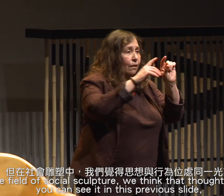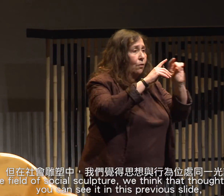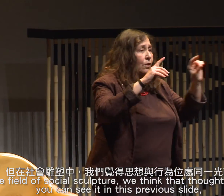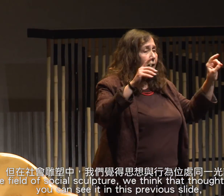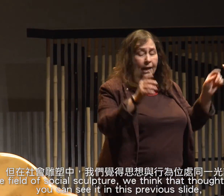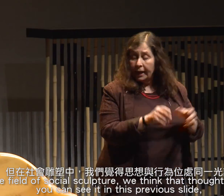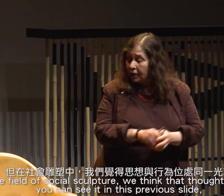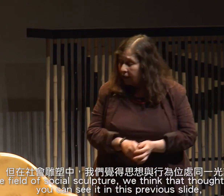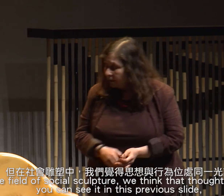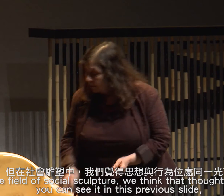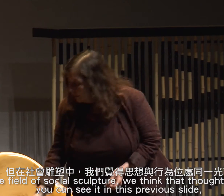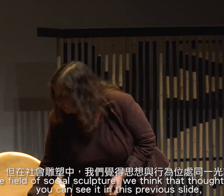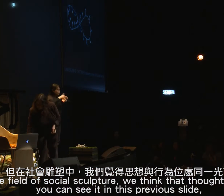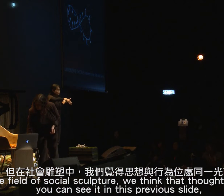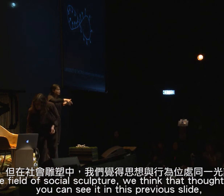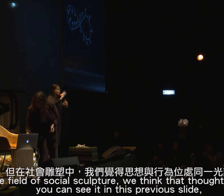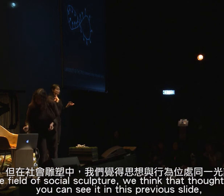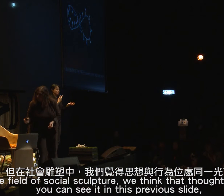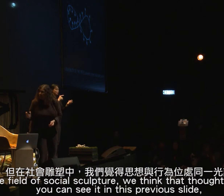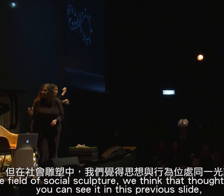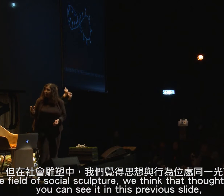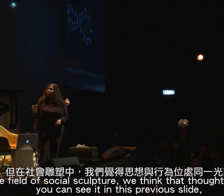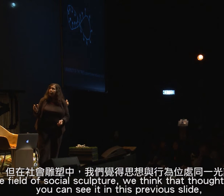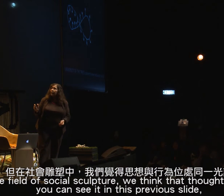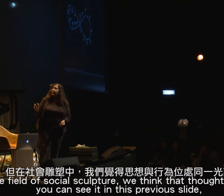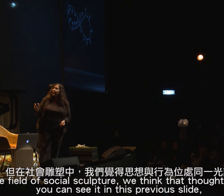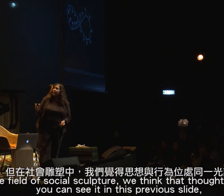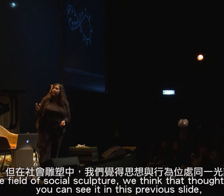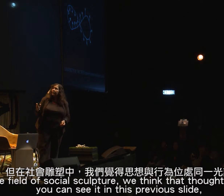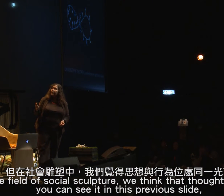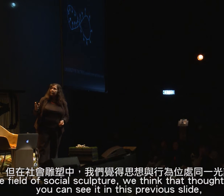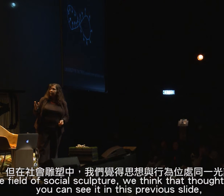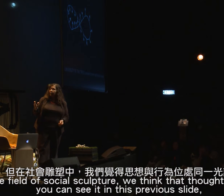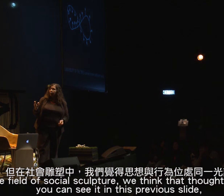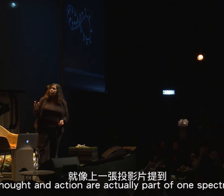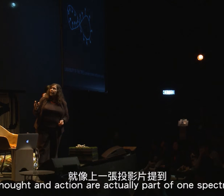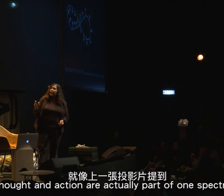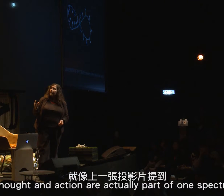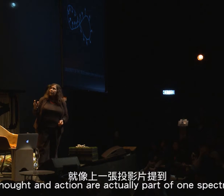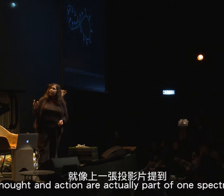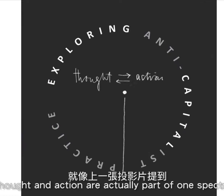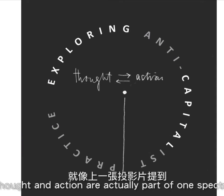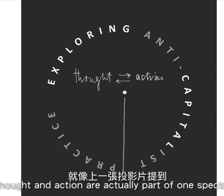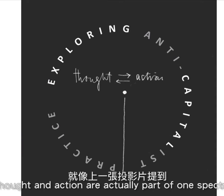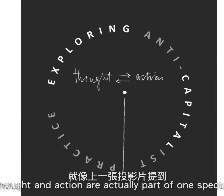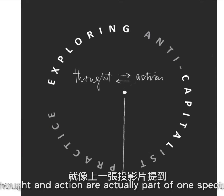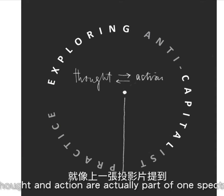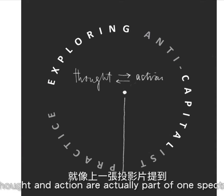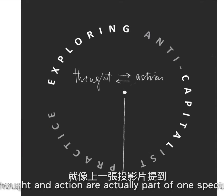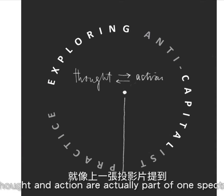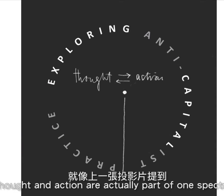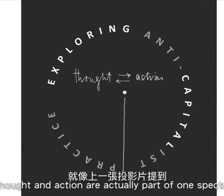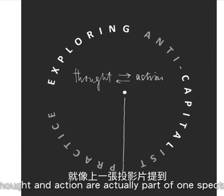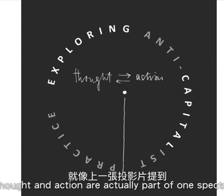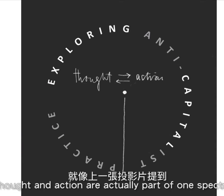that thought and action, you can see it in this previous slide, thought and action